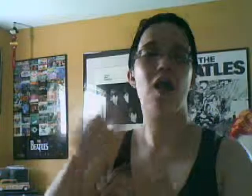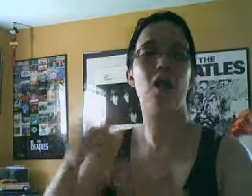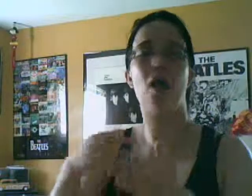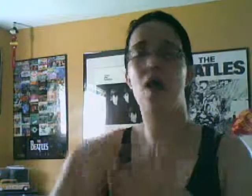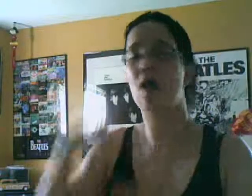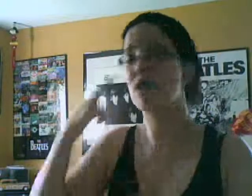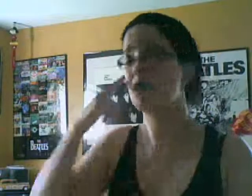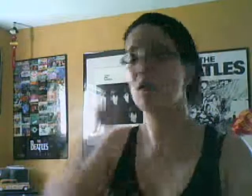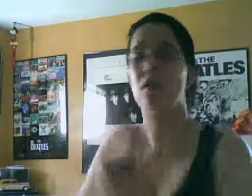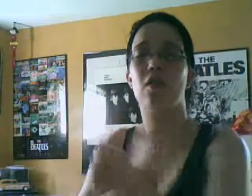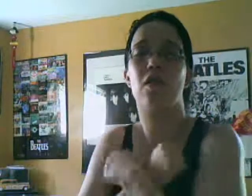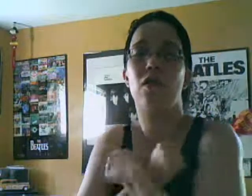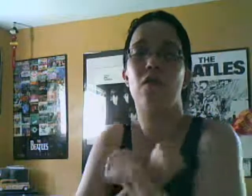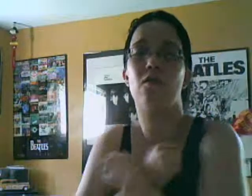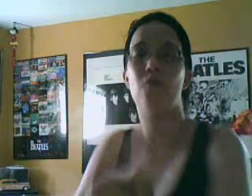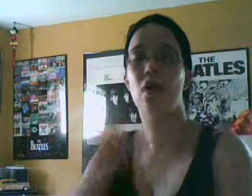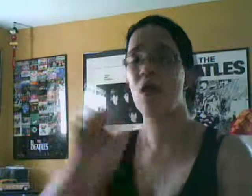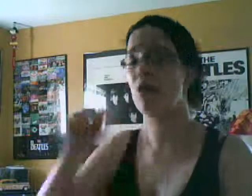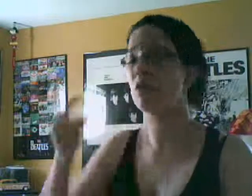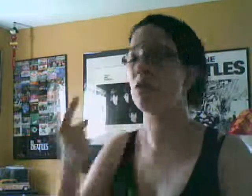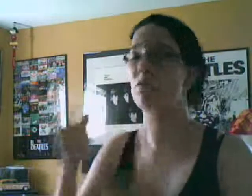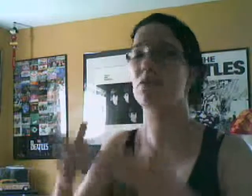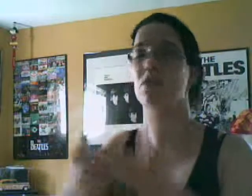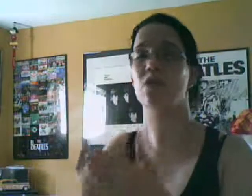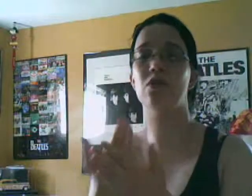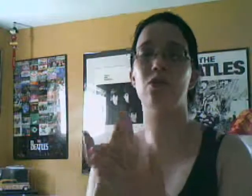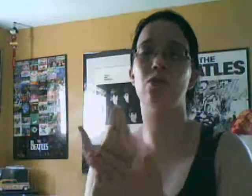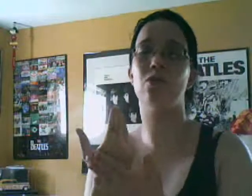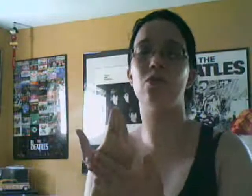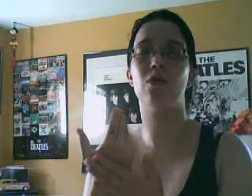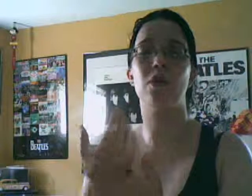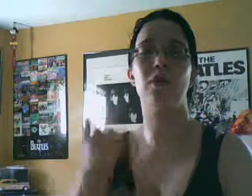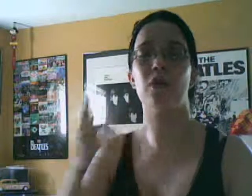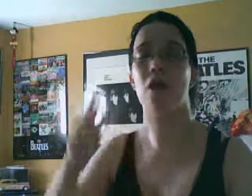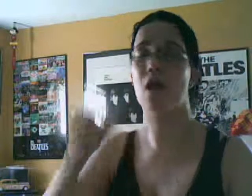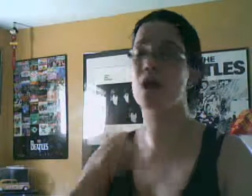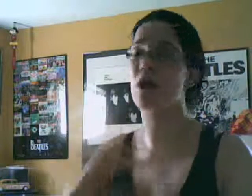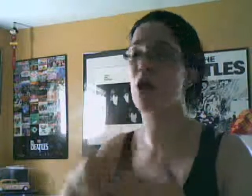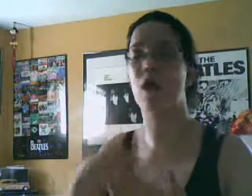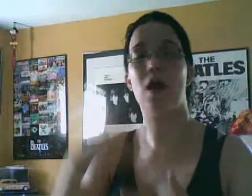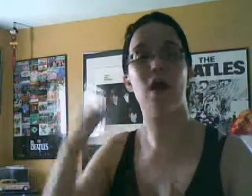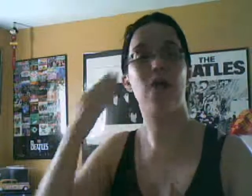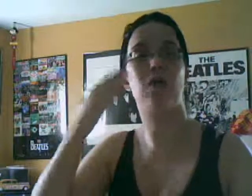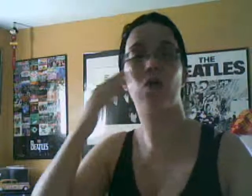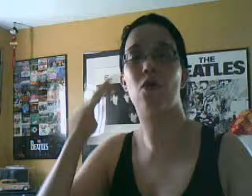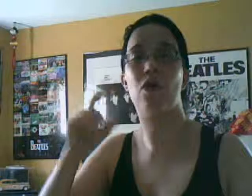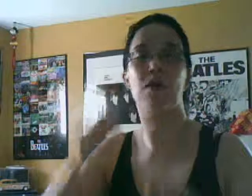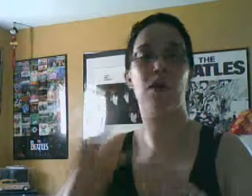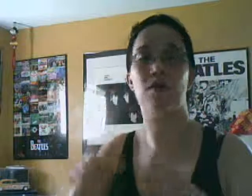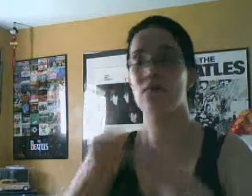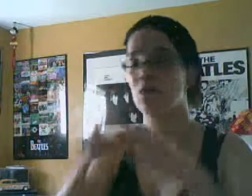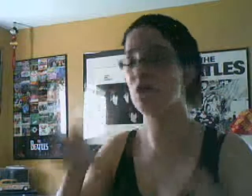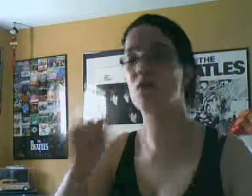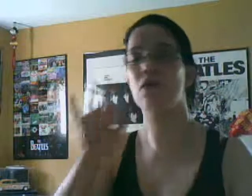think of love as something you know I know I'll never lose affection